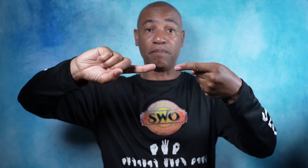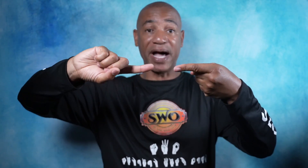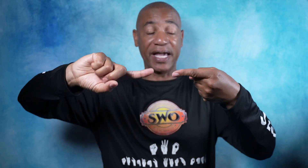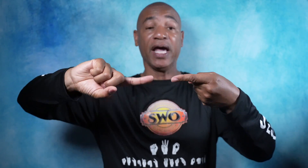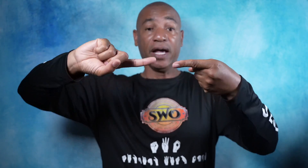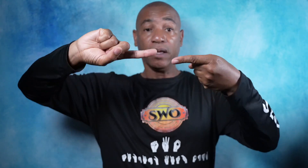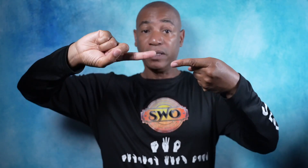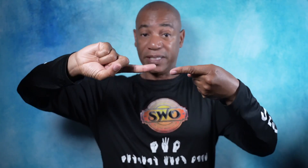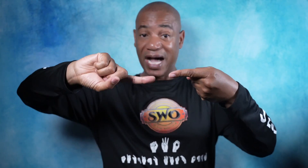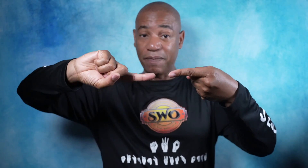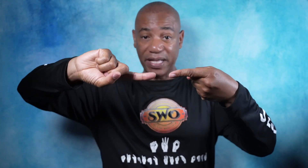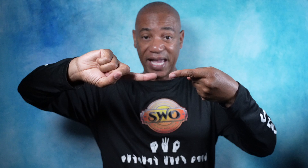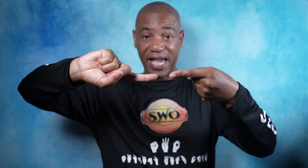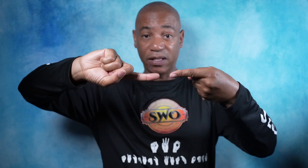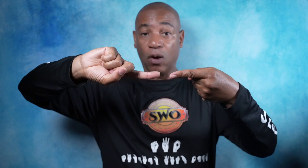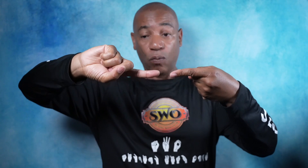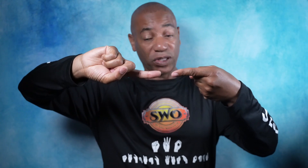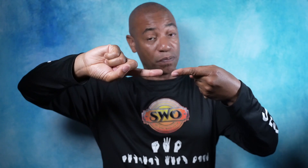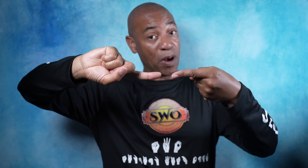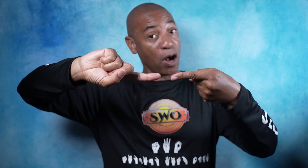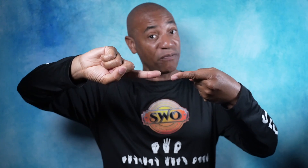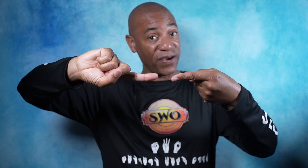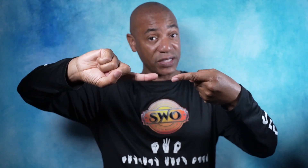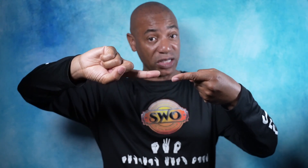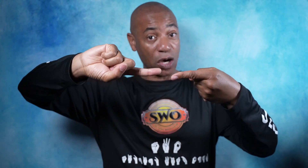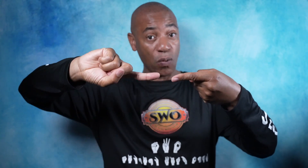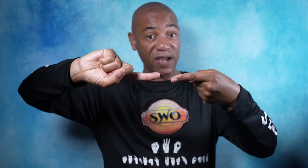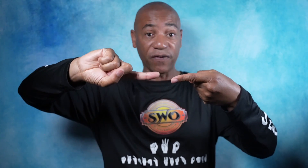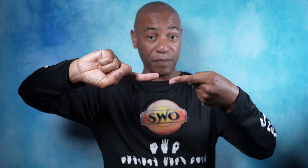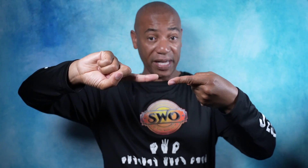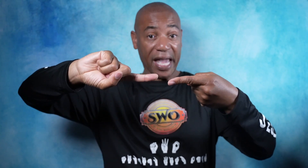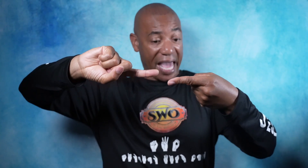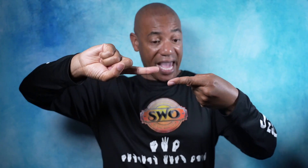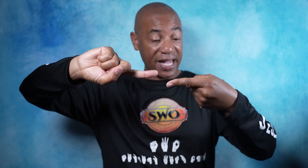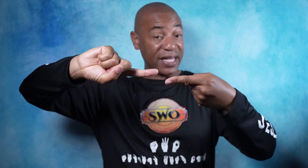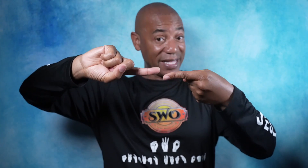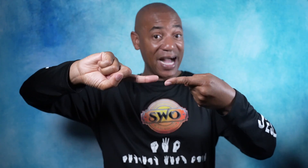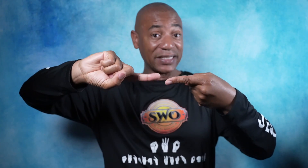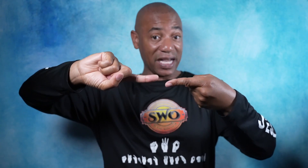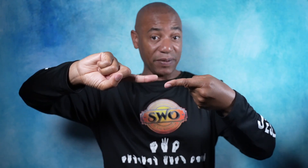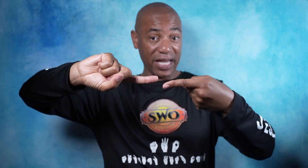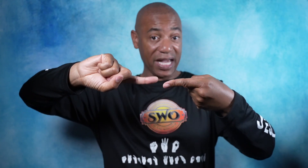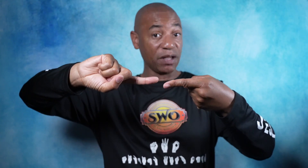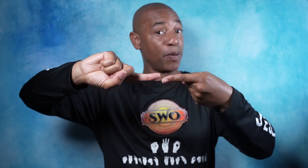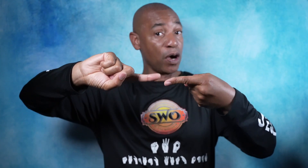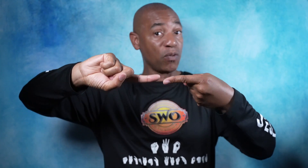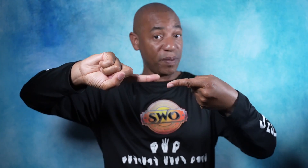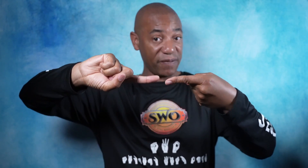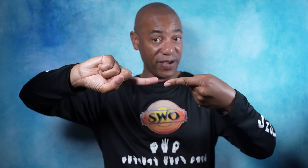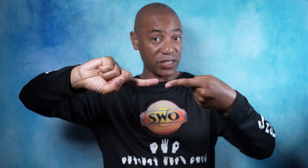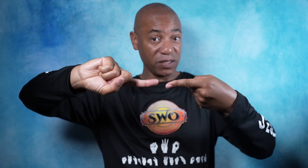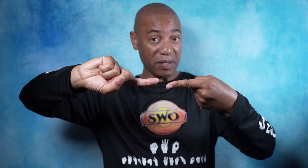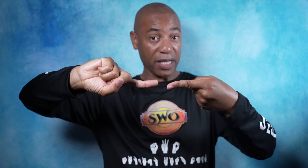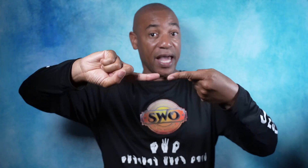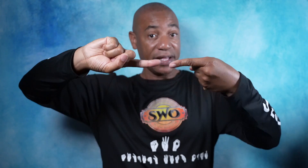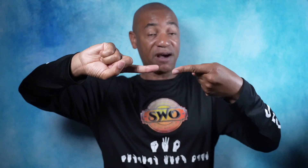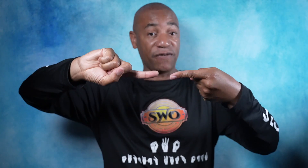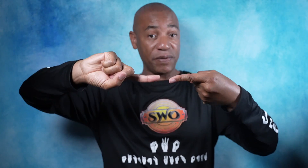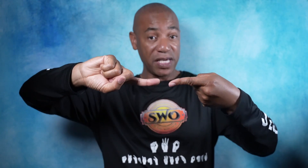my dominant hand with the palm facing away from me, and the non-dominant hand, the palm will be facing me. Now from